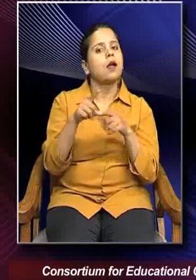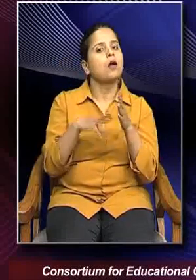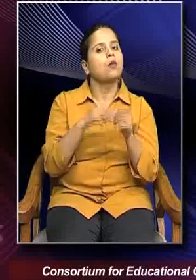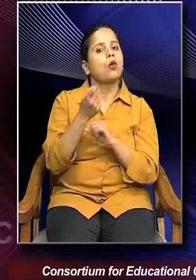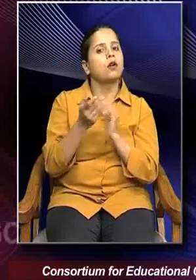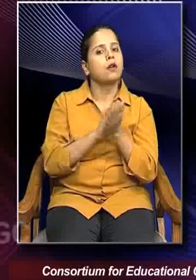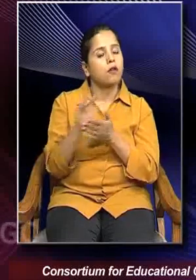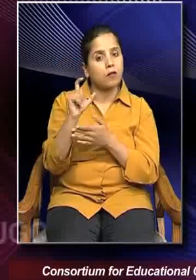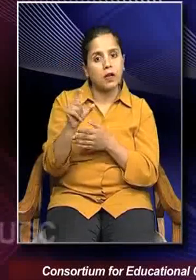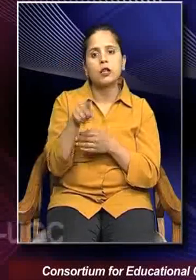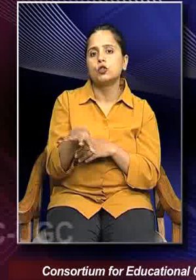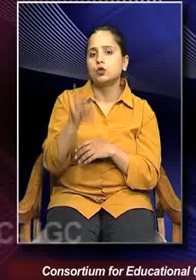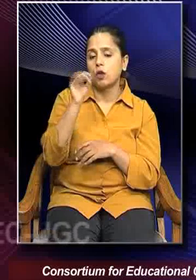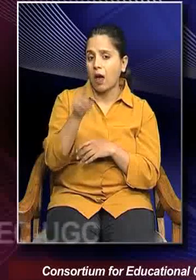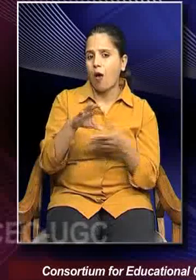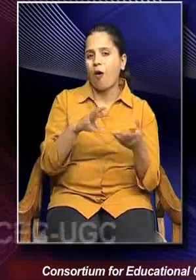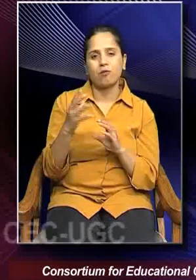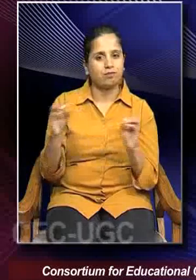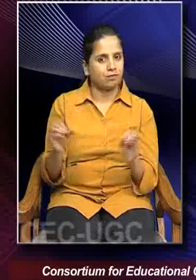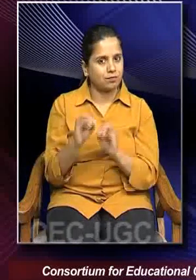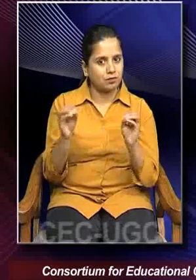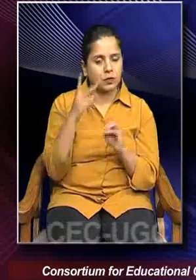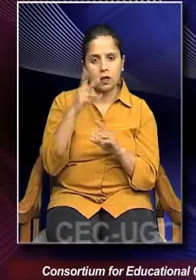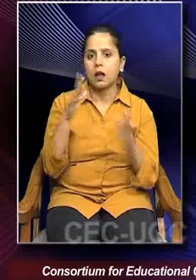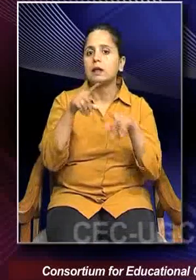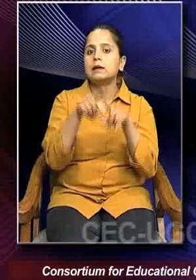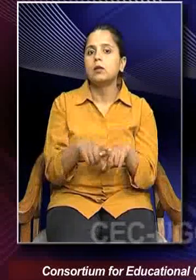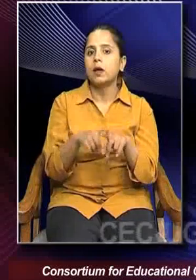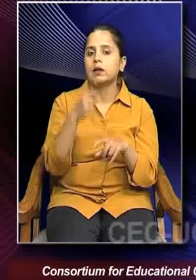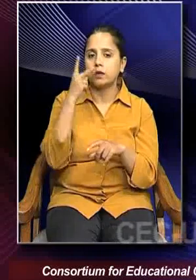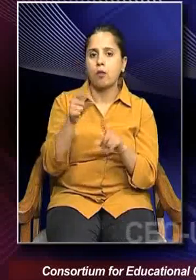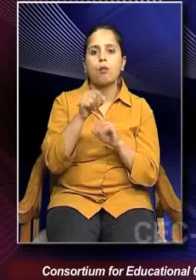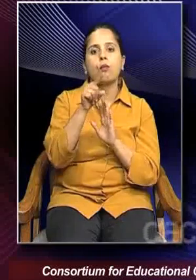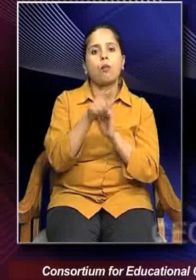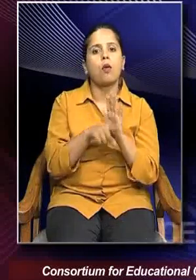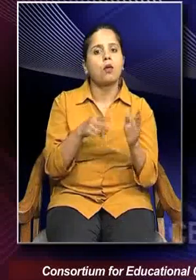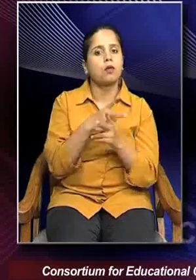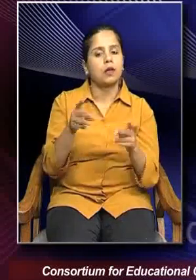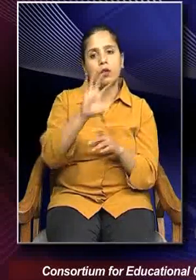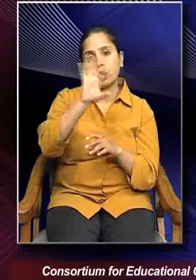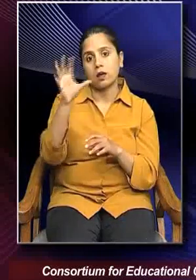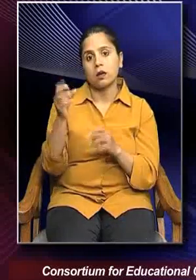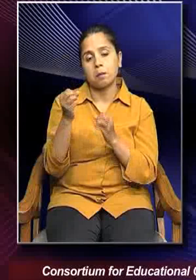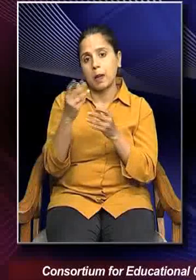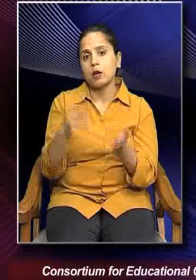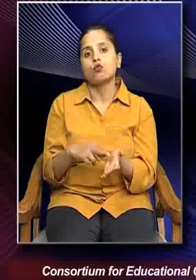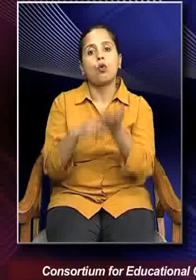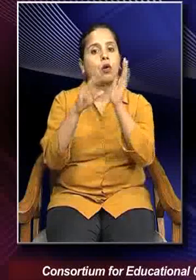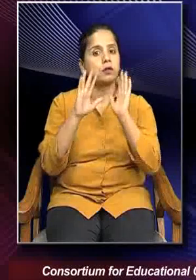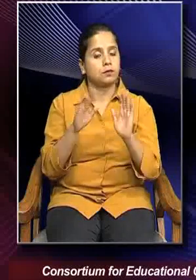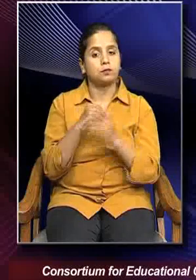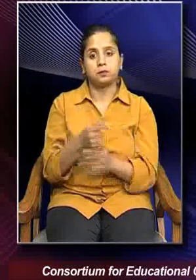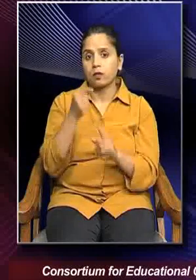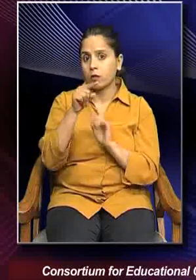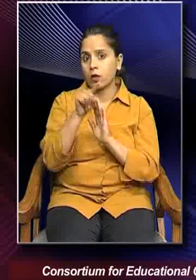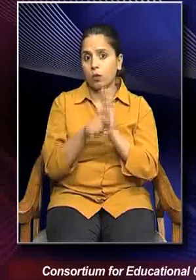work. But of course this is not automatic, and it's very much depends on the policies that various countries adopt, and these policies